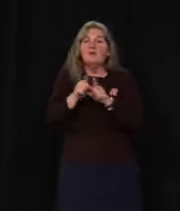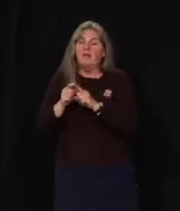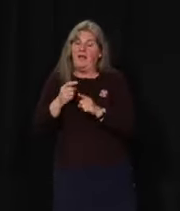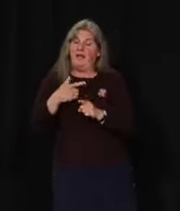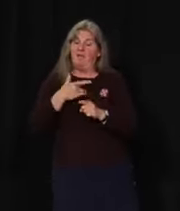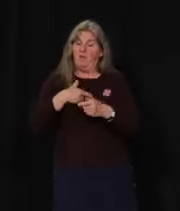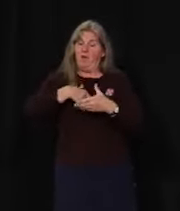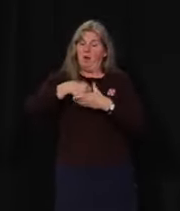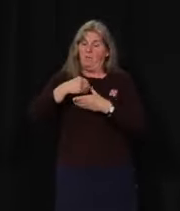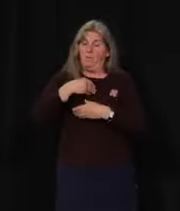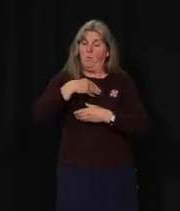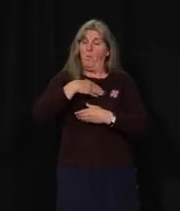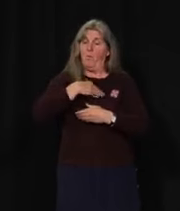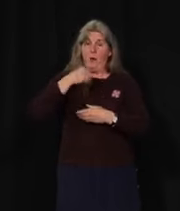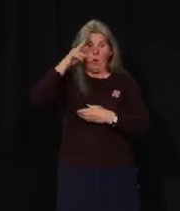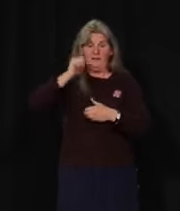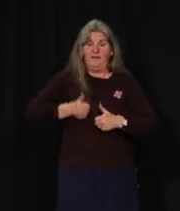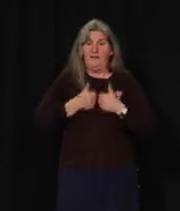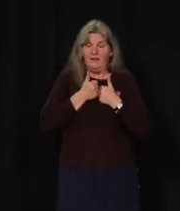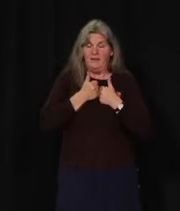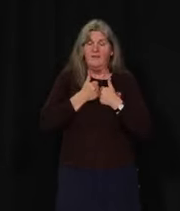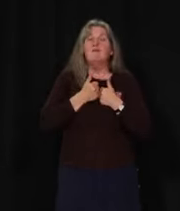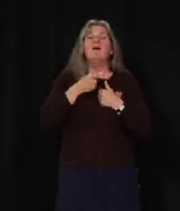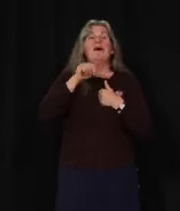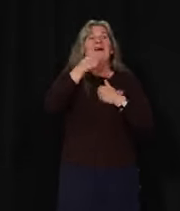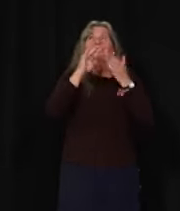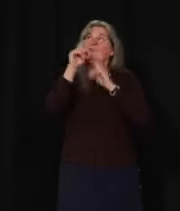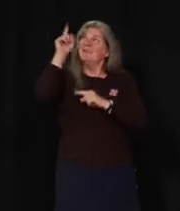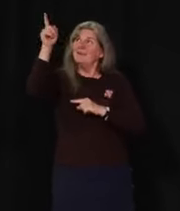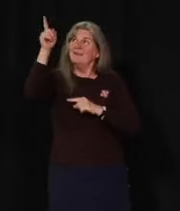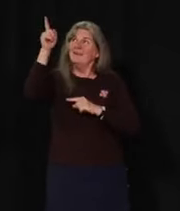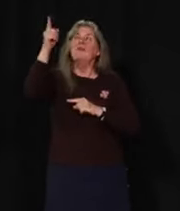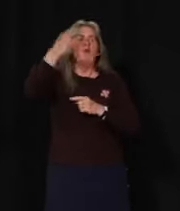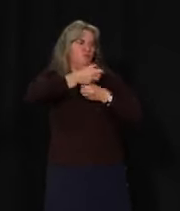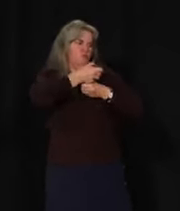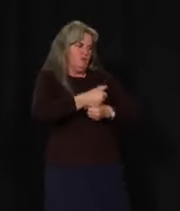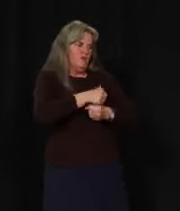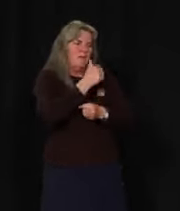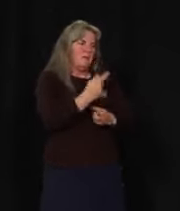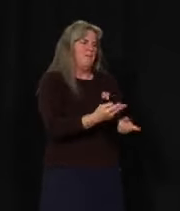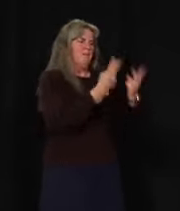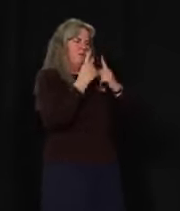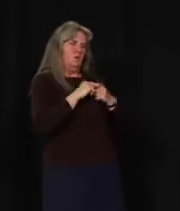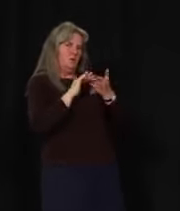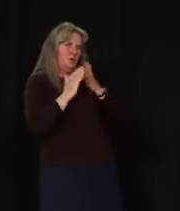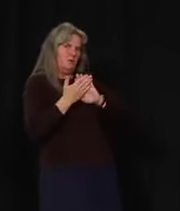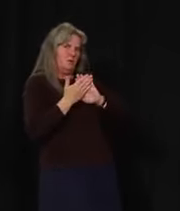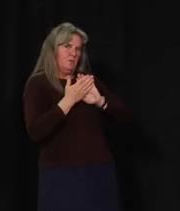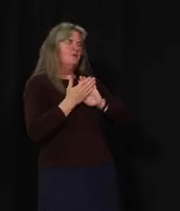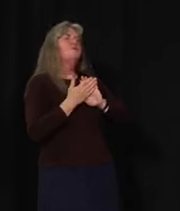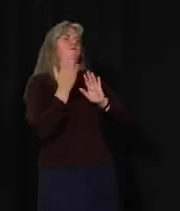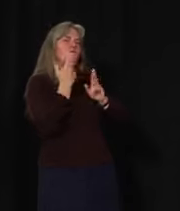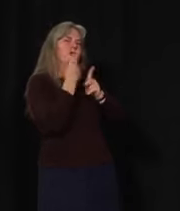feel confident that the visitors in your community are doing all the right things that will keep you and your family